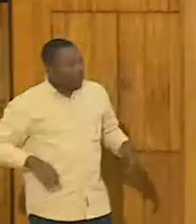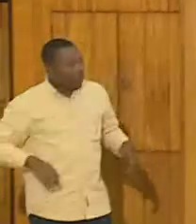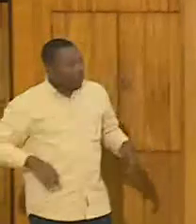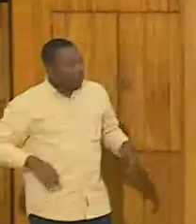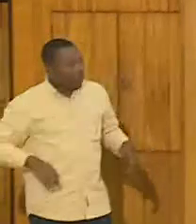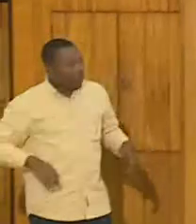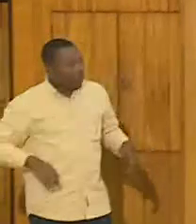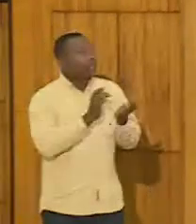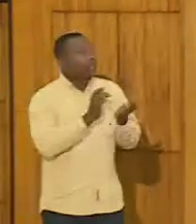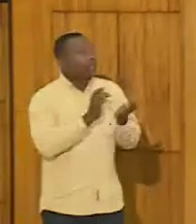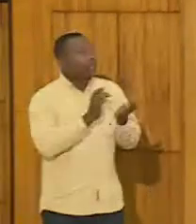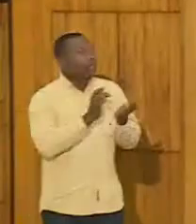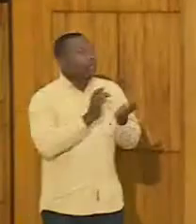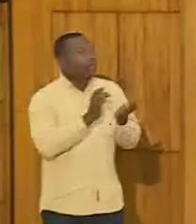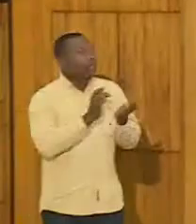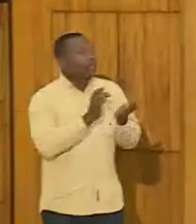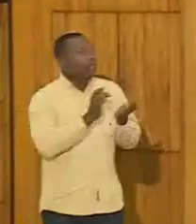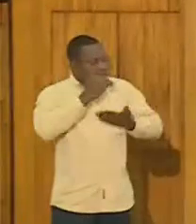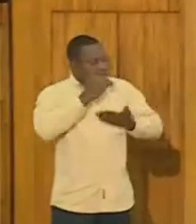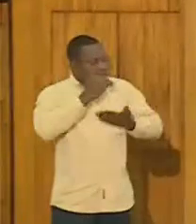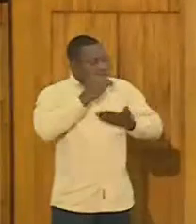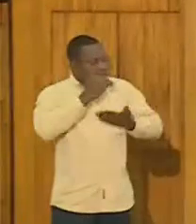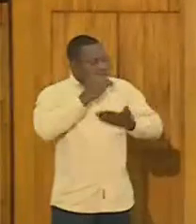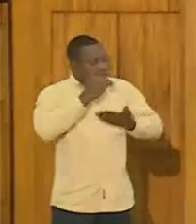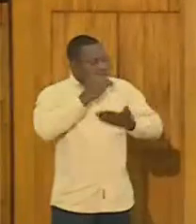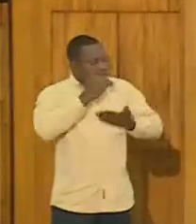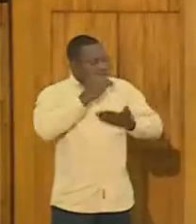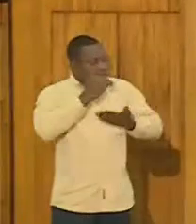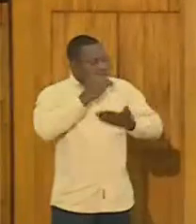for prevention and also for treatment, praziquantel.